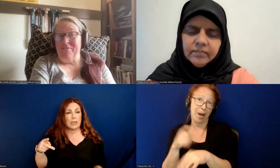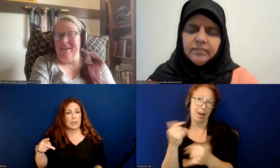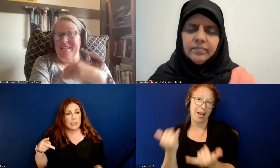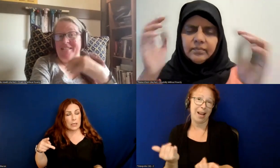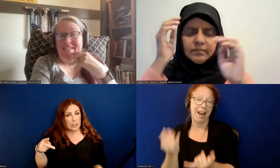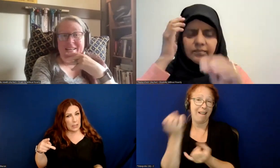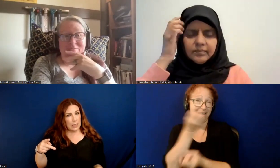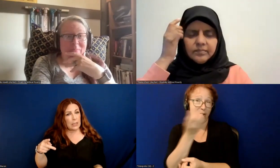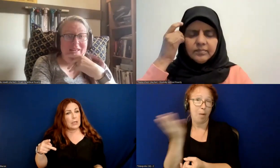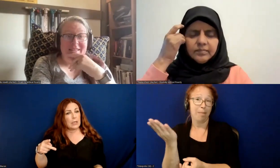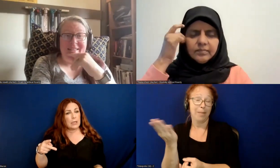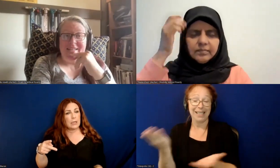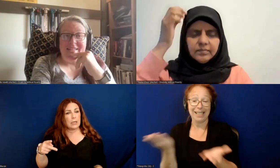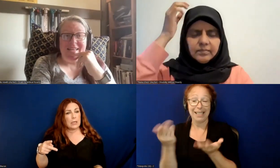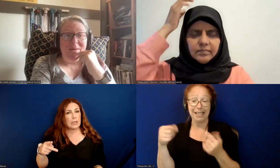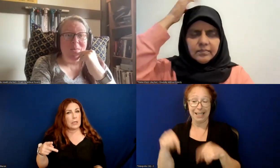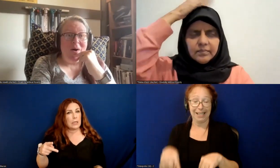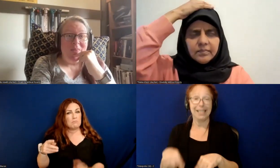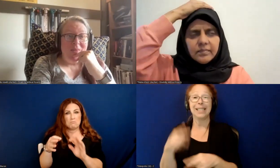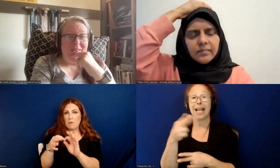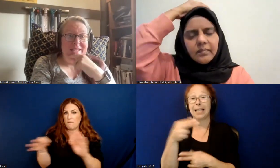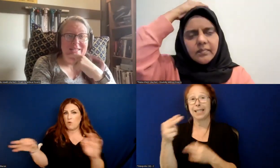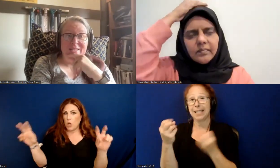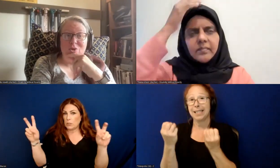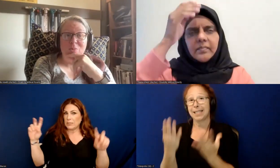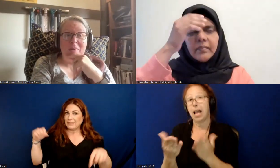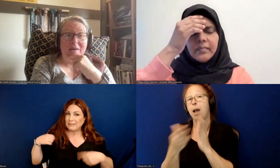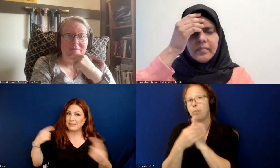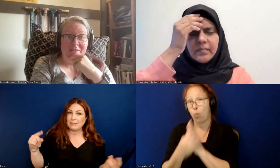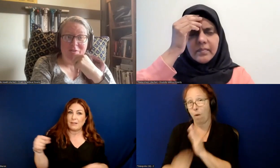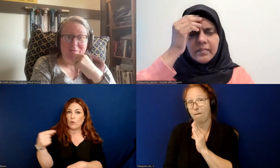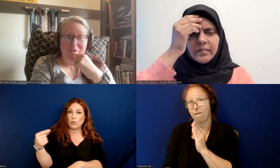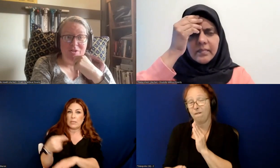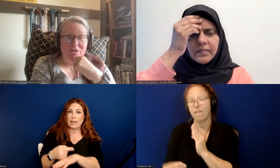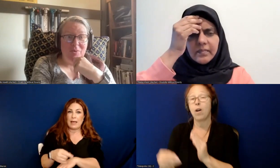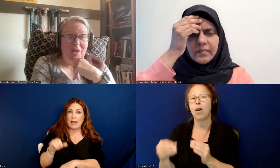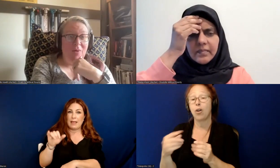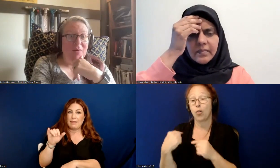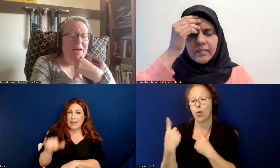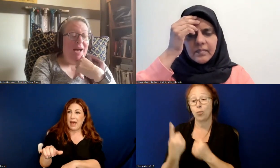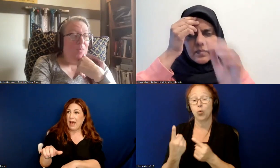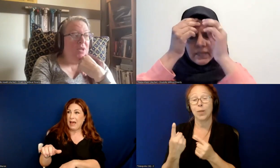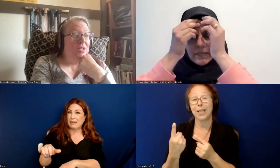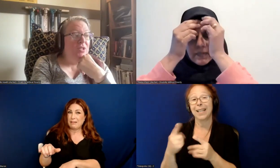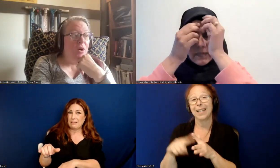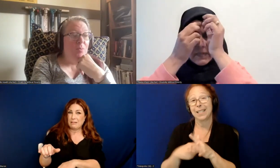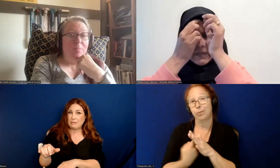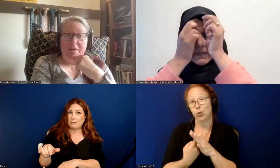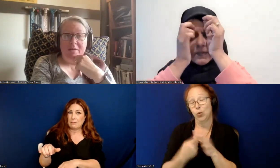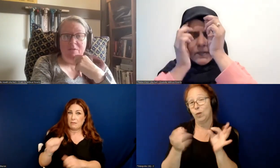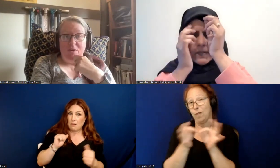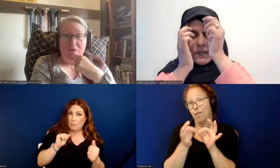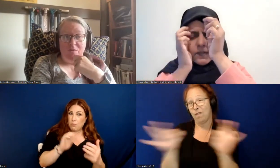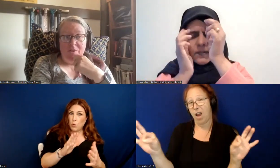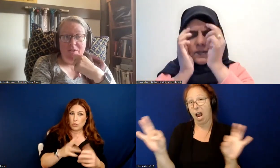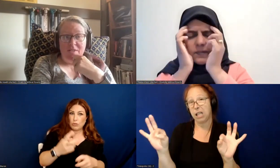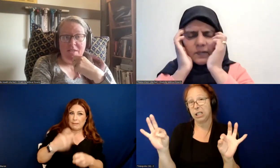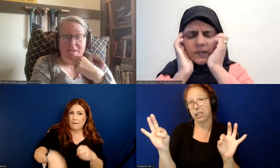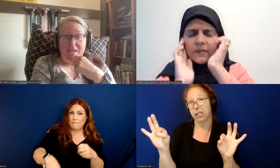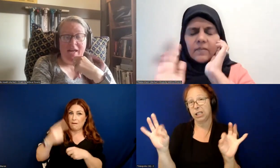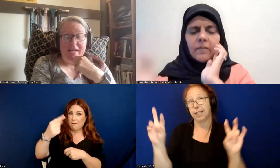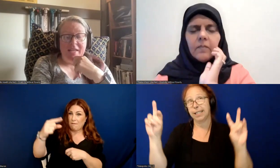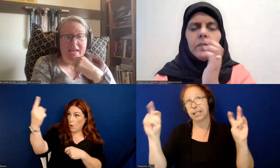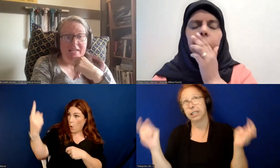we've had a phrase from the day one that this is too big for the government to do alone. And we don't believe that the